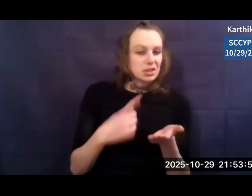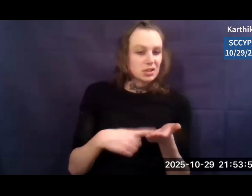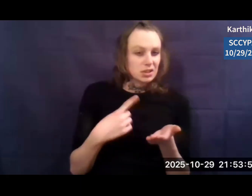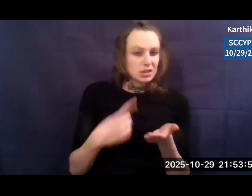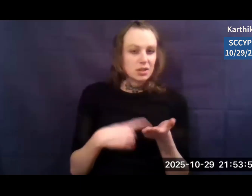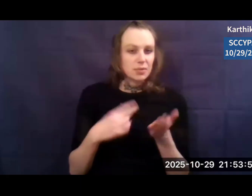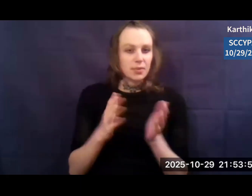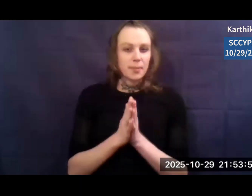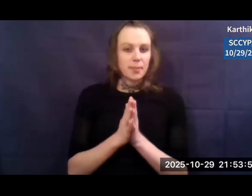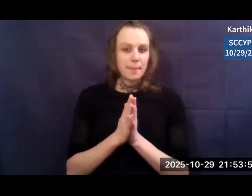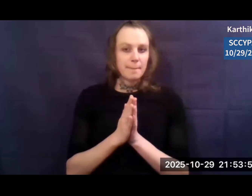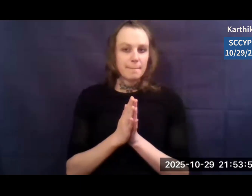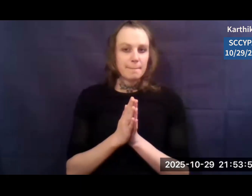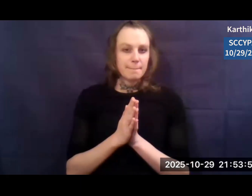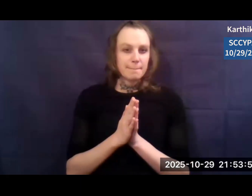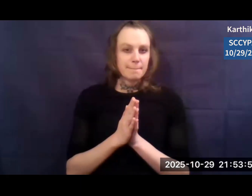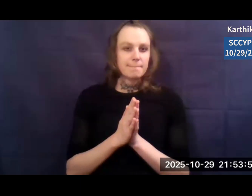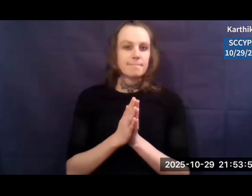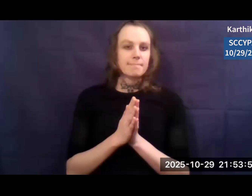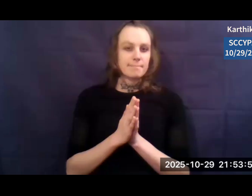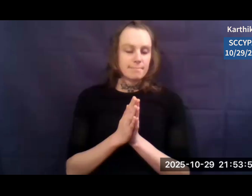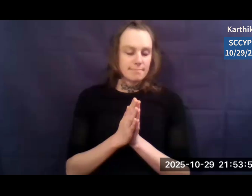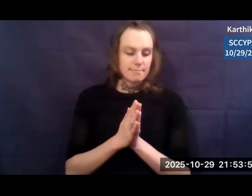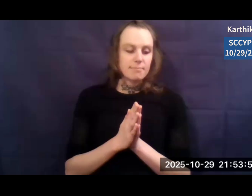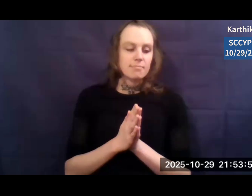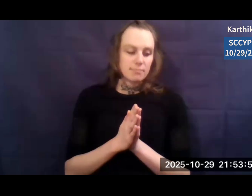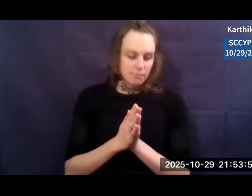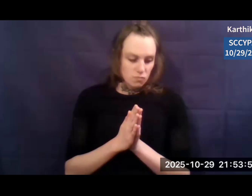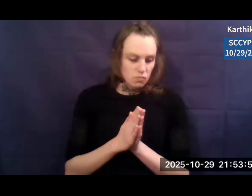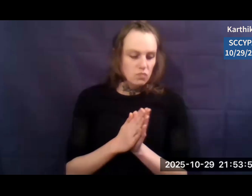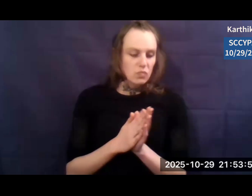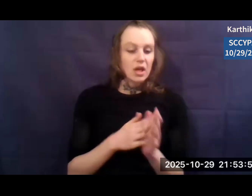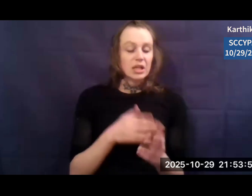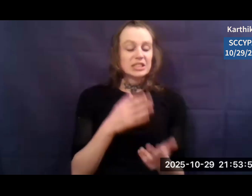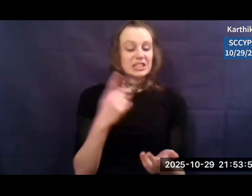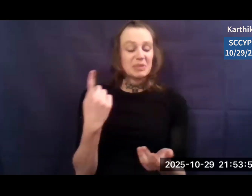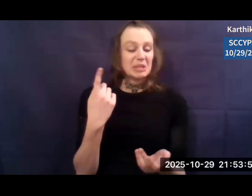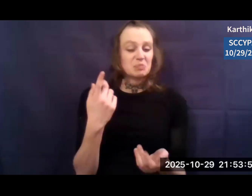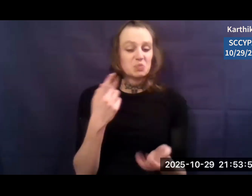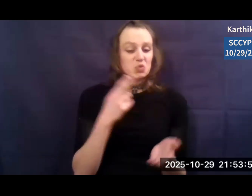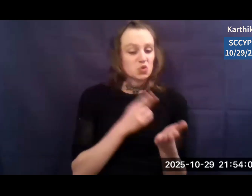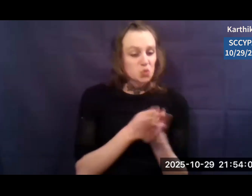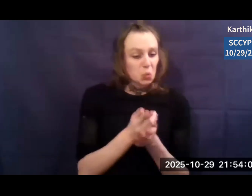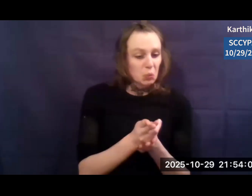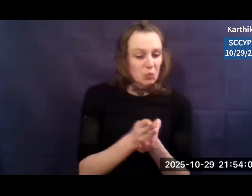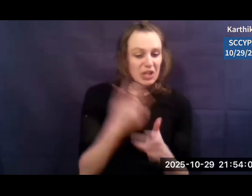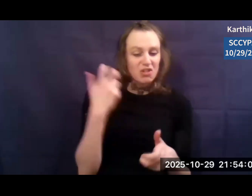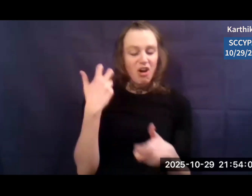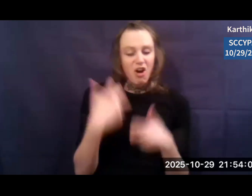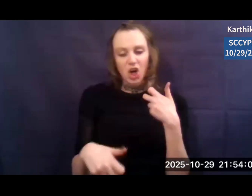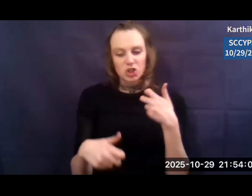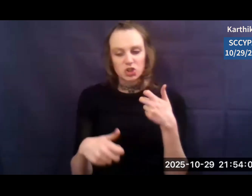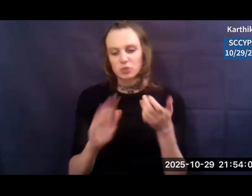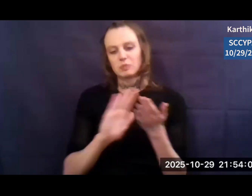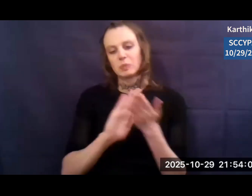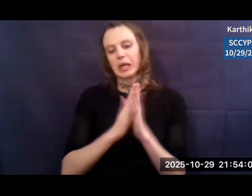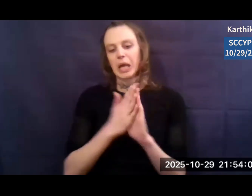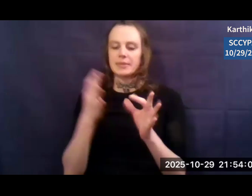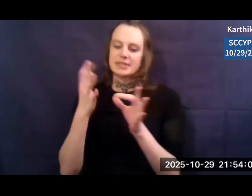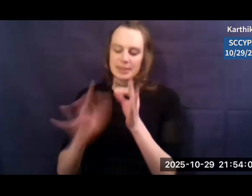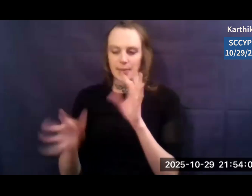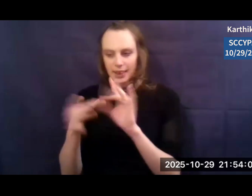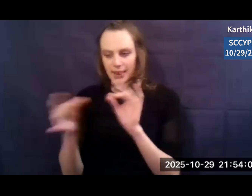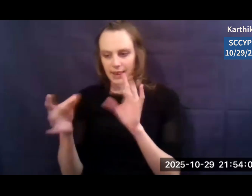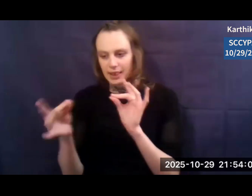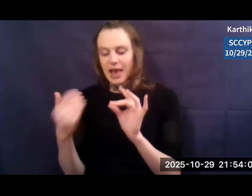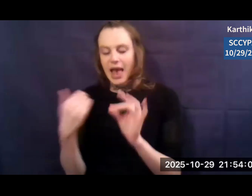a hard to like put into an AA platitude truth is that you have like partial control over a lot of situations, but not necessarily like control over